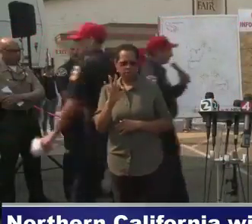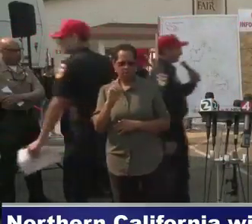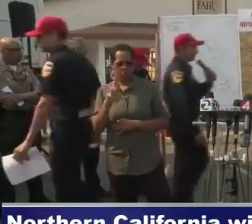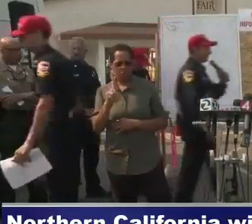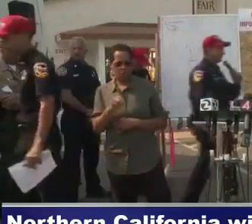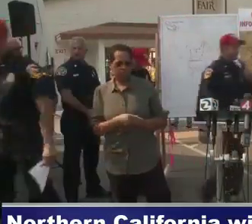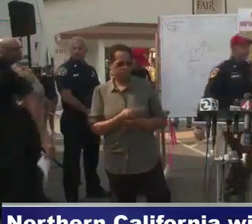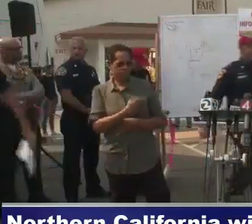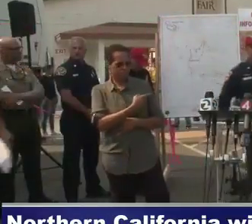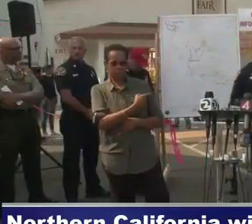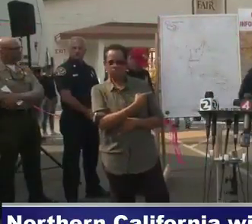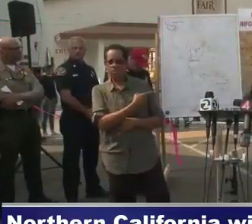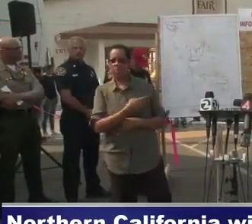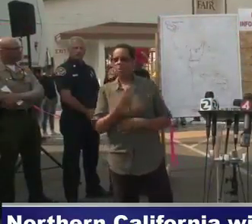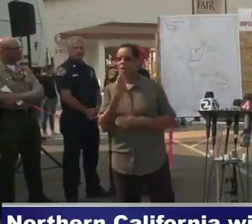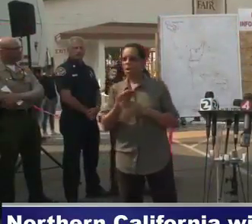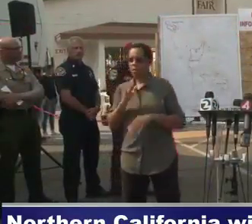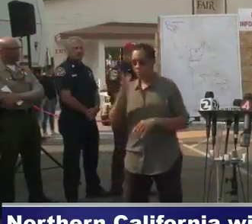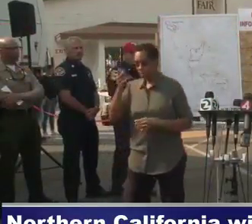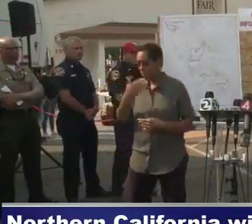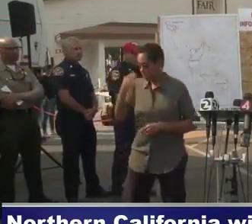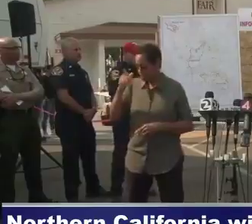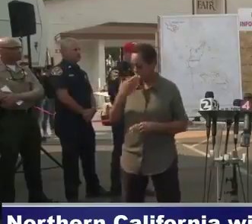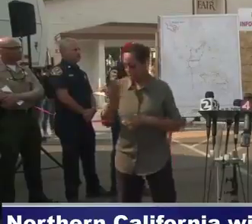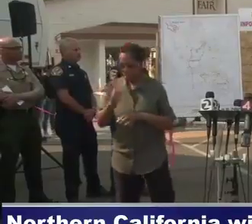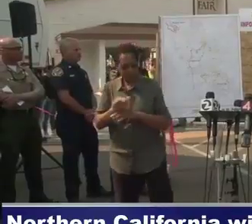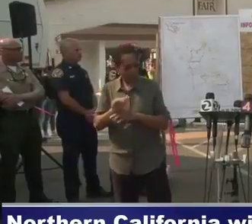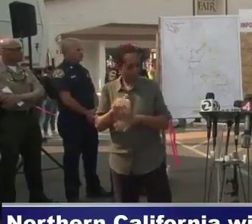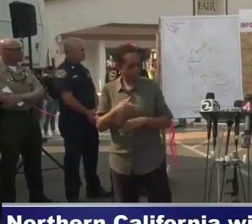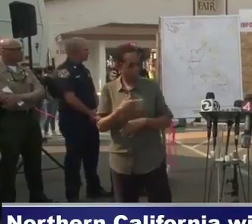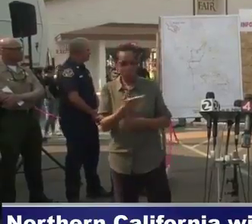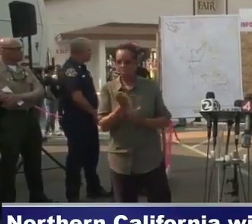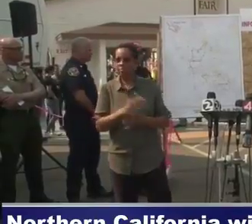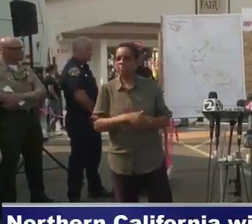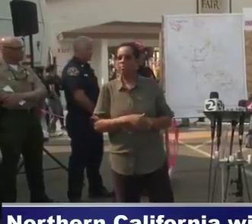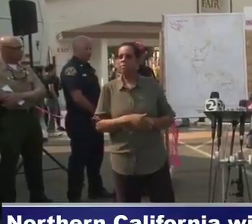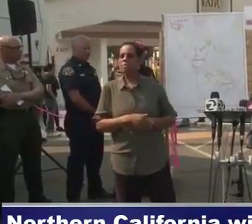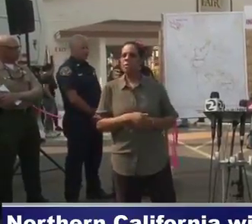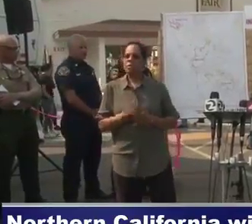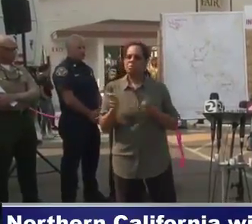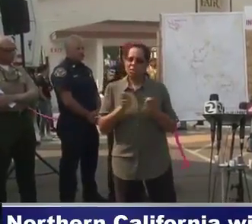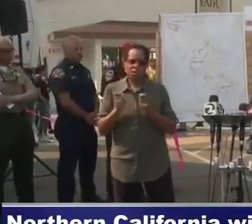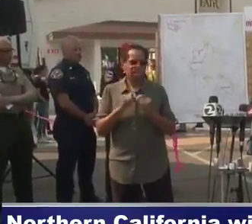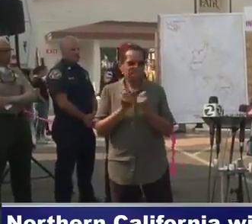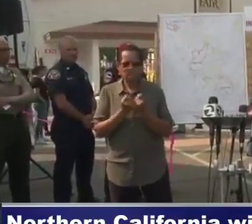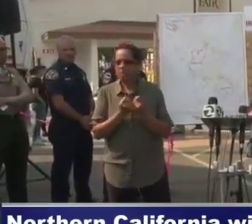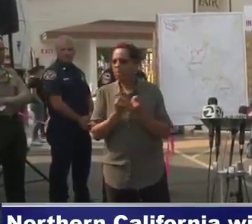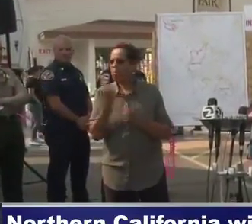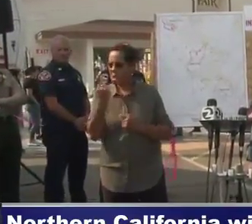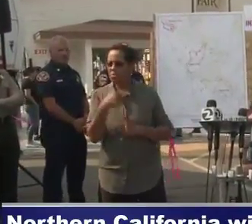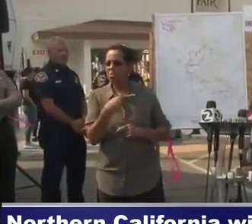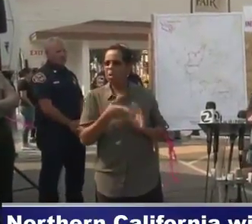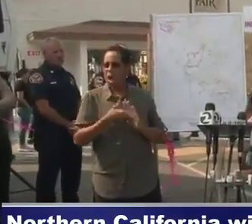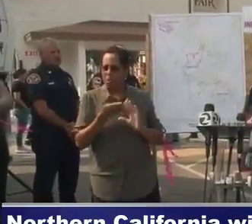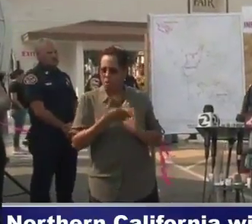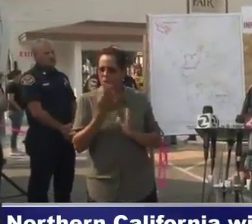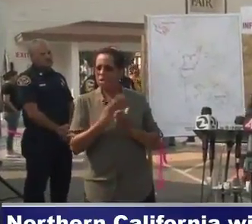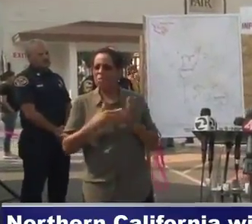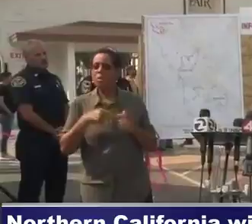Good afternoon, ladies and gentlemen. Steve Crawford, Incident Management Team 1, Operations Section Chief during the